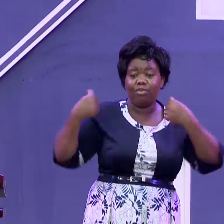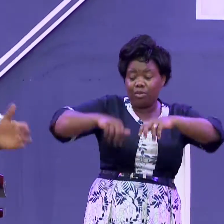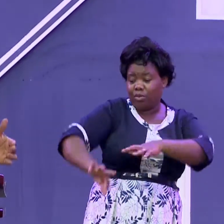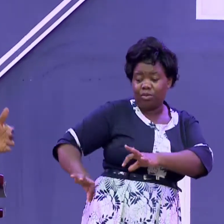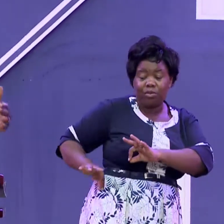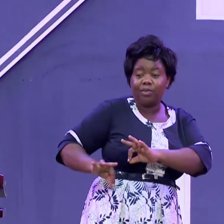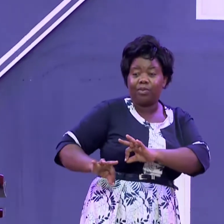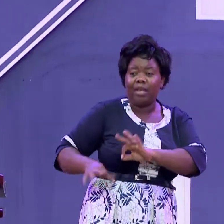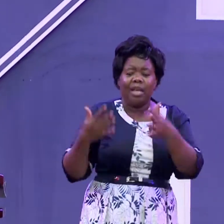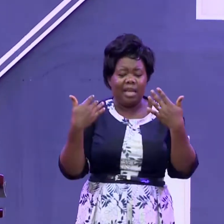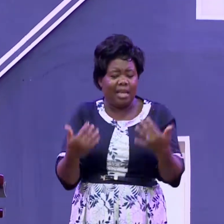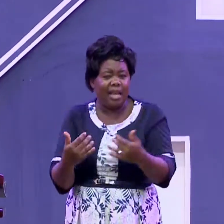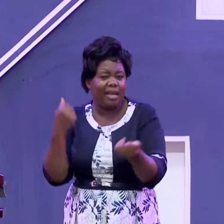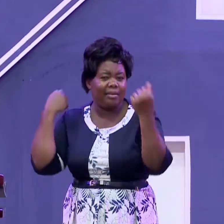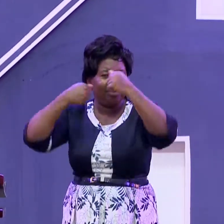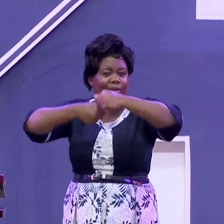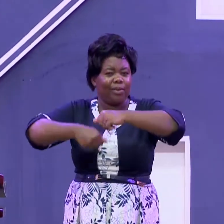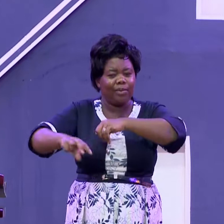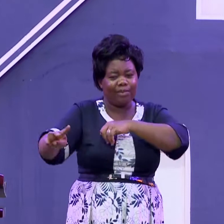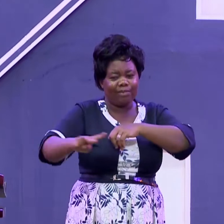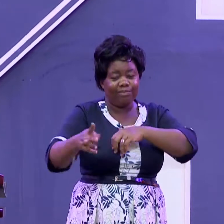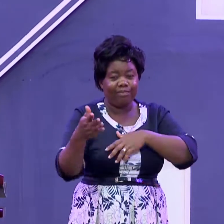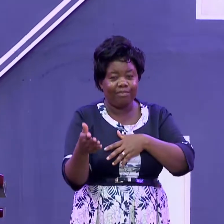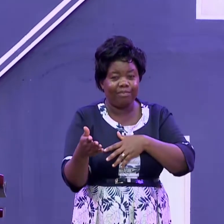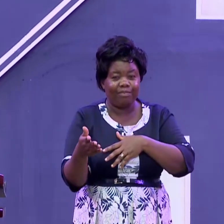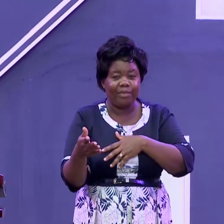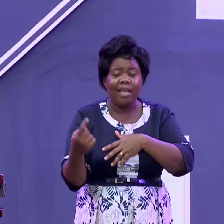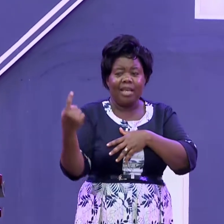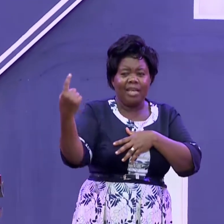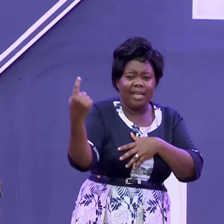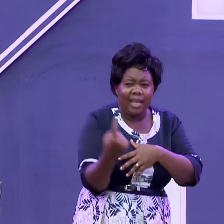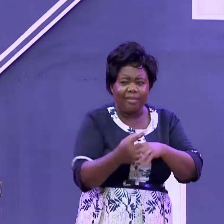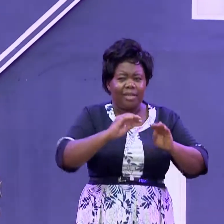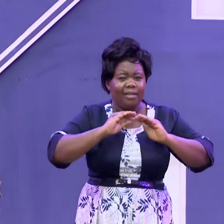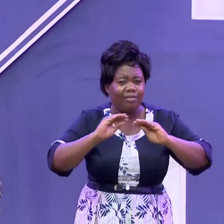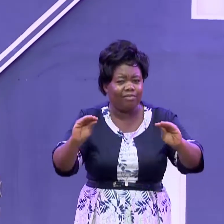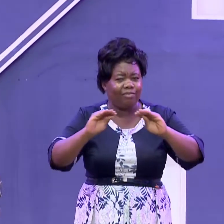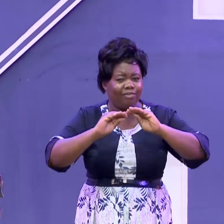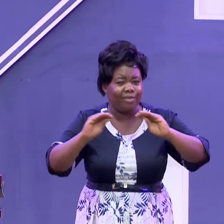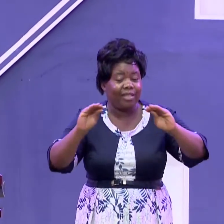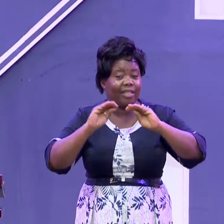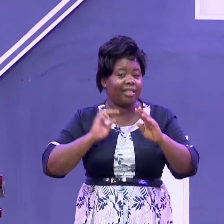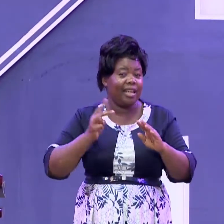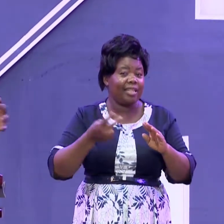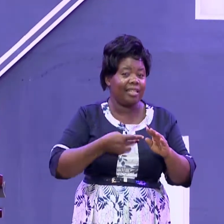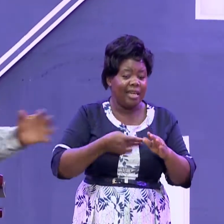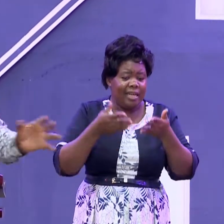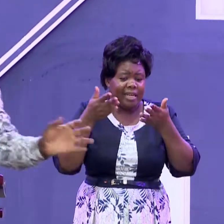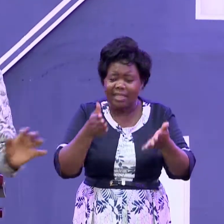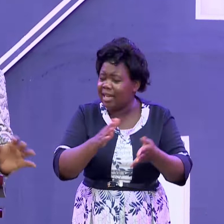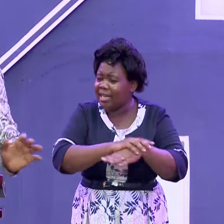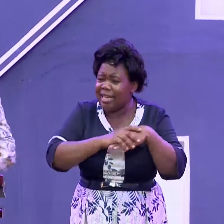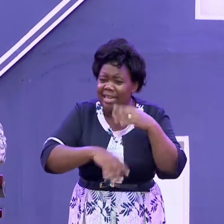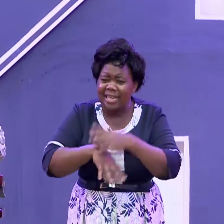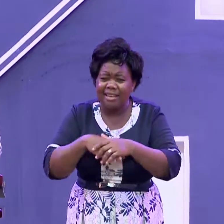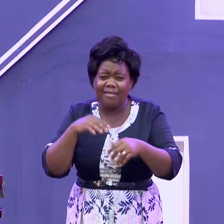like that. Eno bambala bwebati. Here they dress this way. Yagenda atubuulira. He's the one who tells us. Tieno tebakola revenge. That